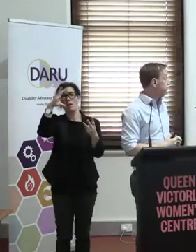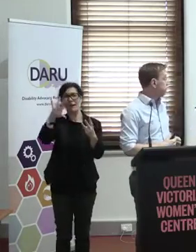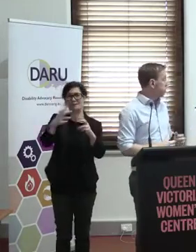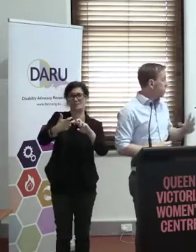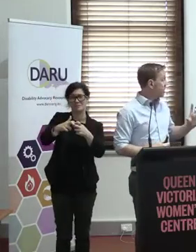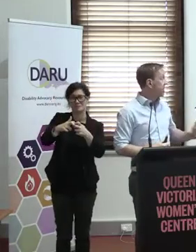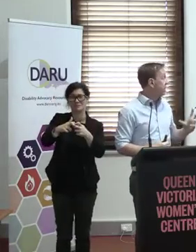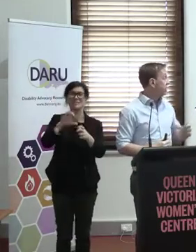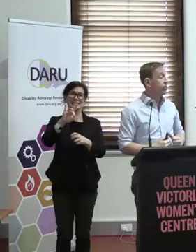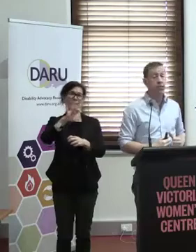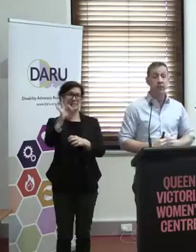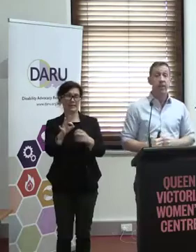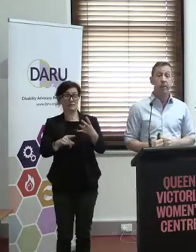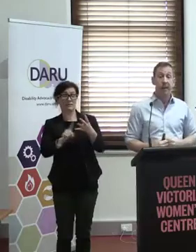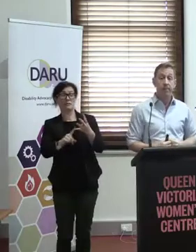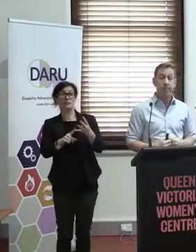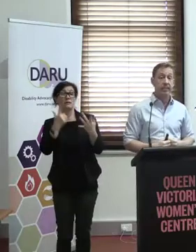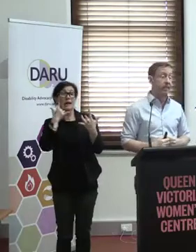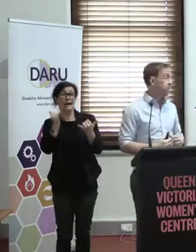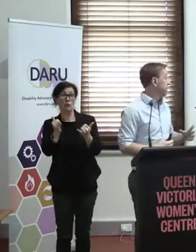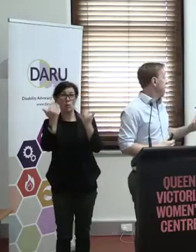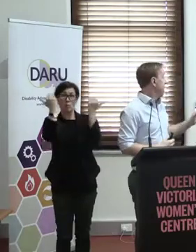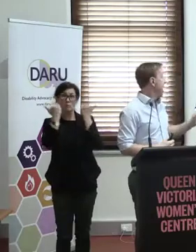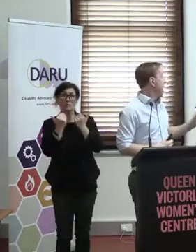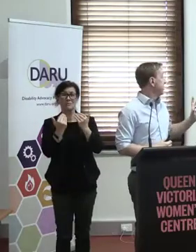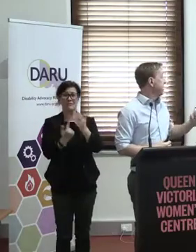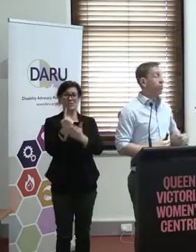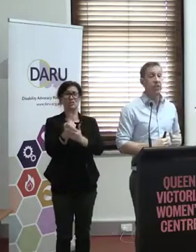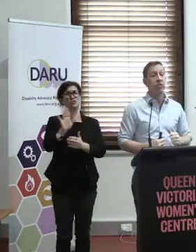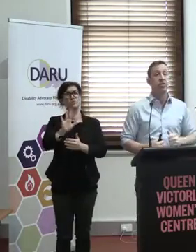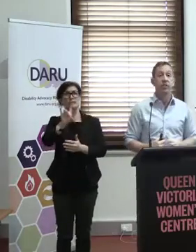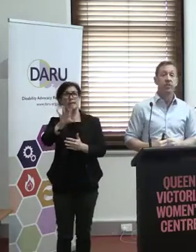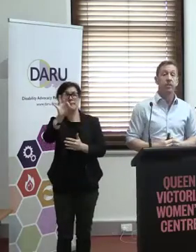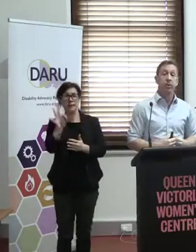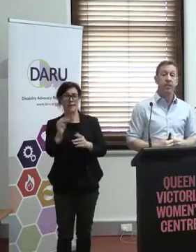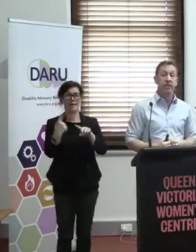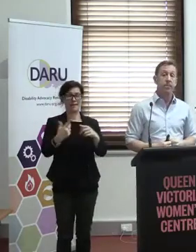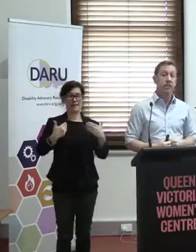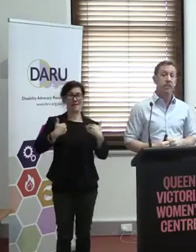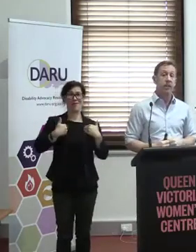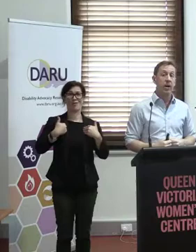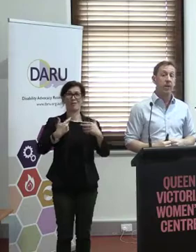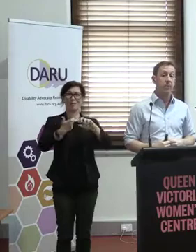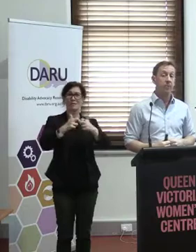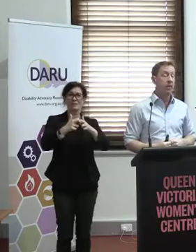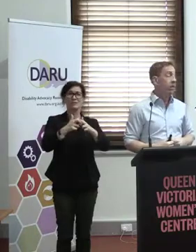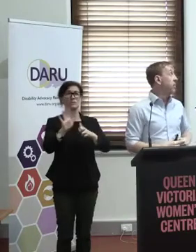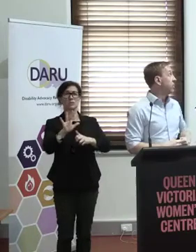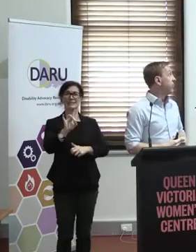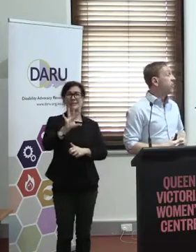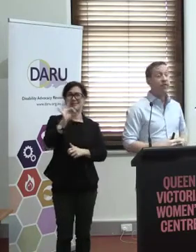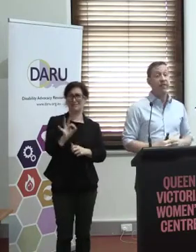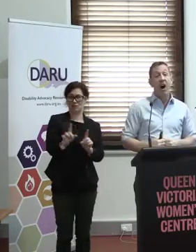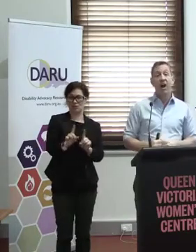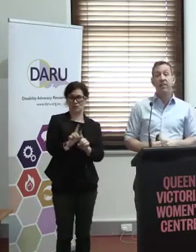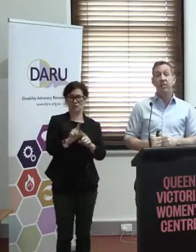10%, legal issues also at about 10%, and health issues, which is approaching 10% as well.